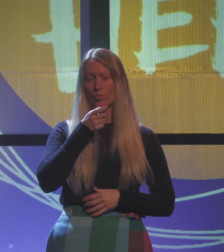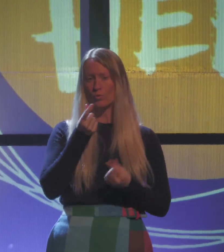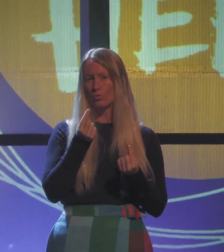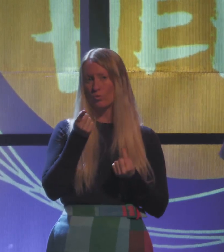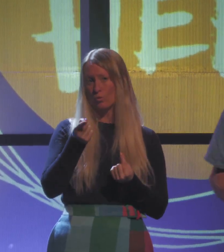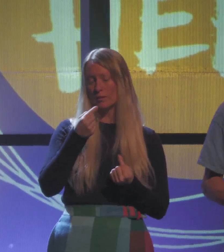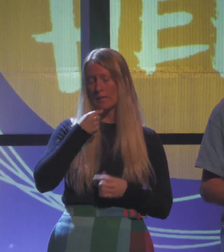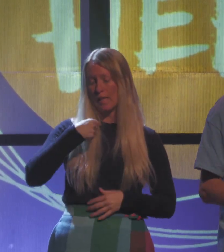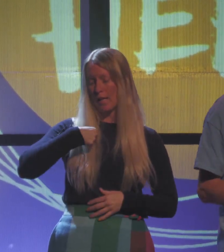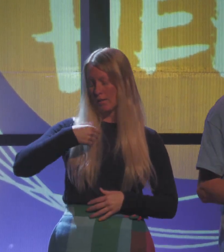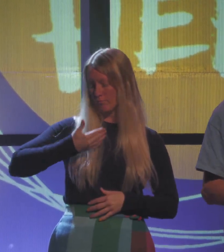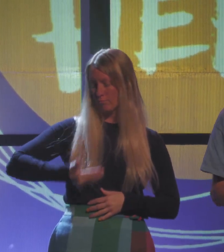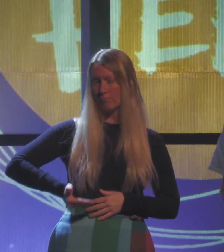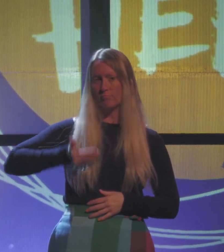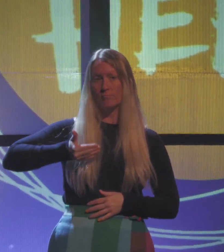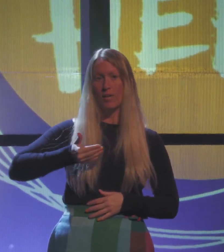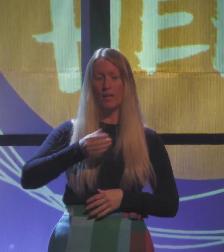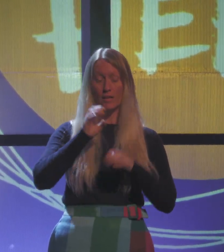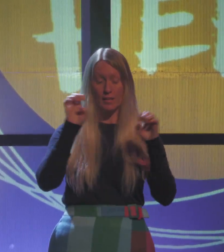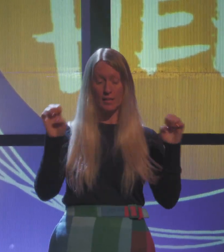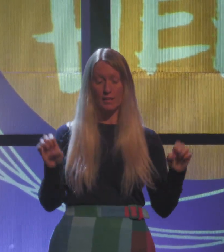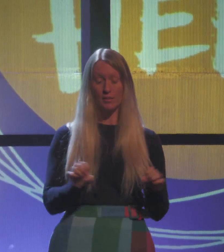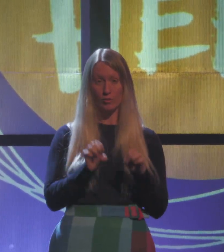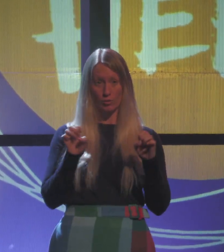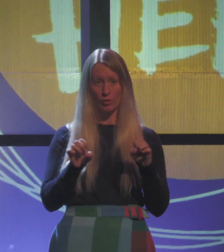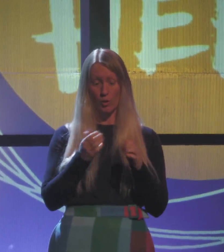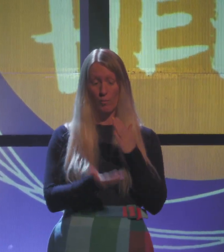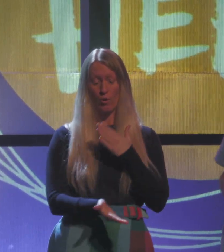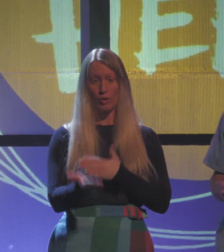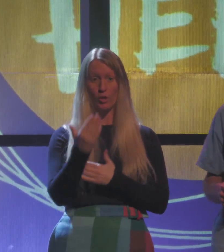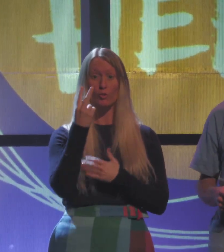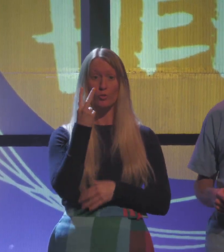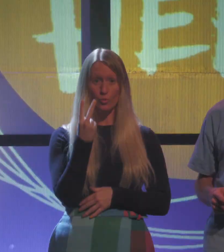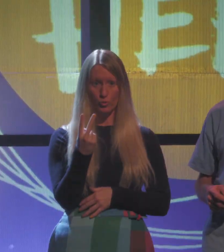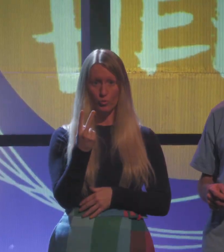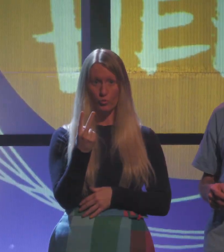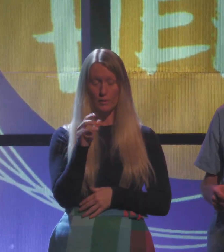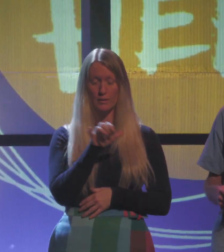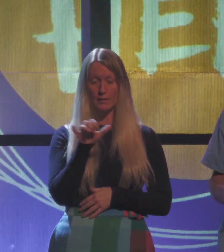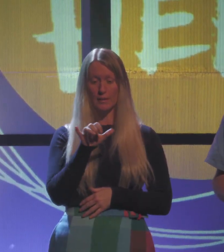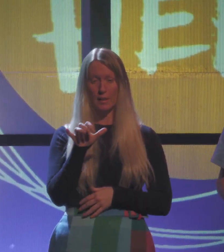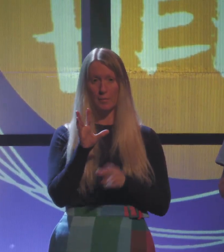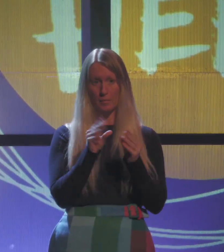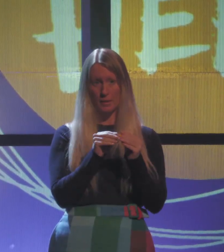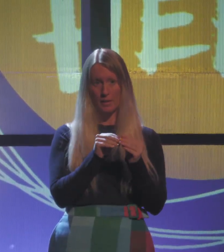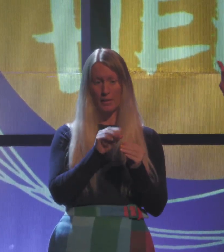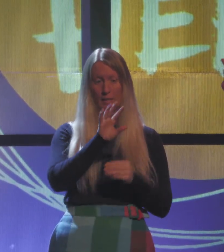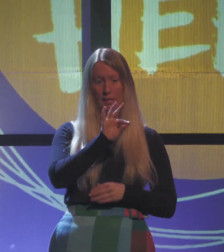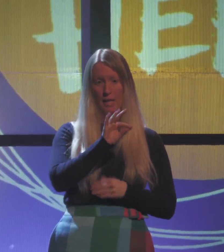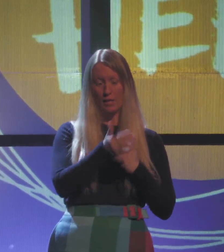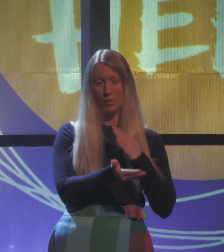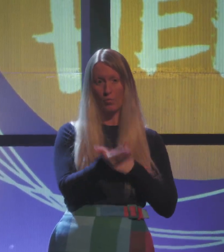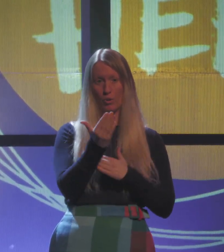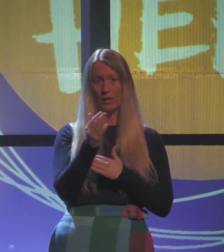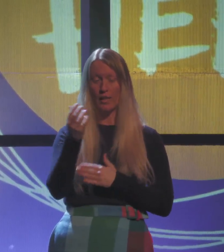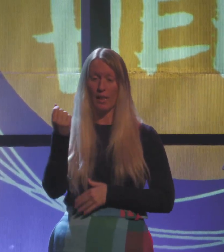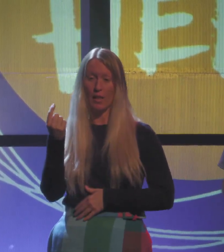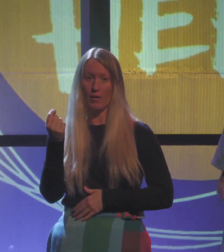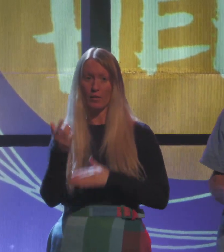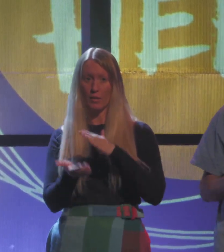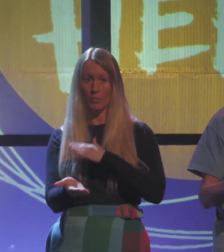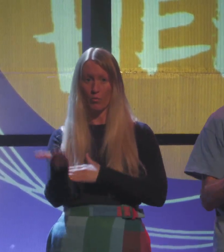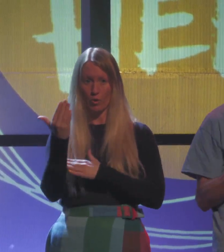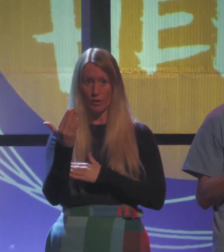Easter morning, we'll have two identical services, 9 a.m. and 11 a.m. And as you saw, we will have that